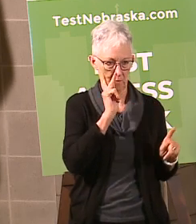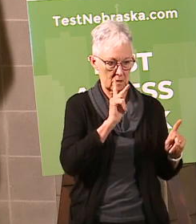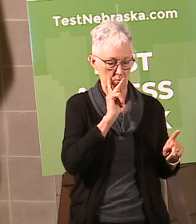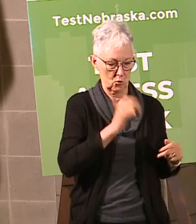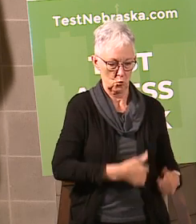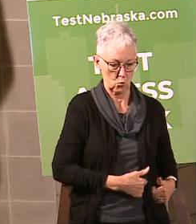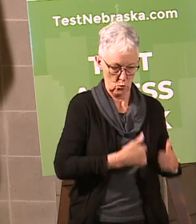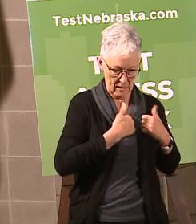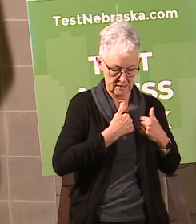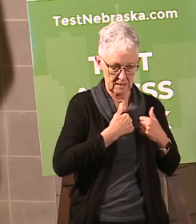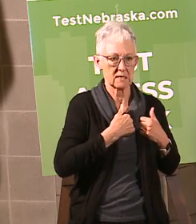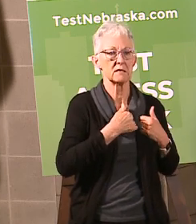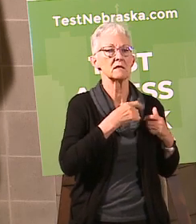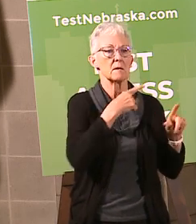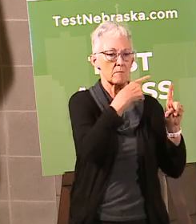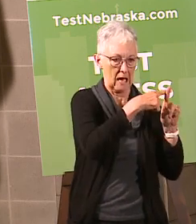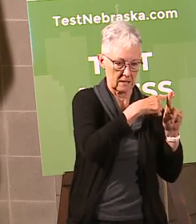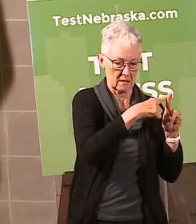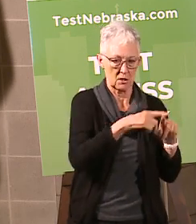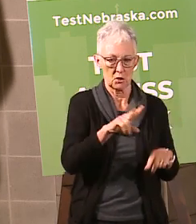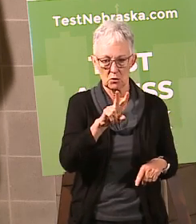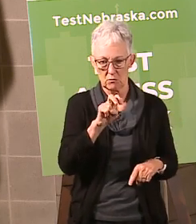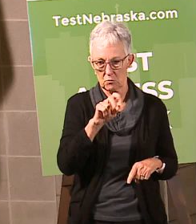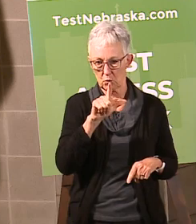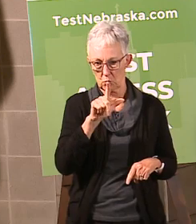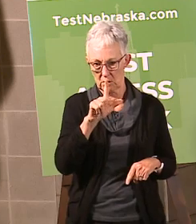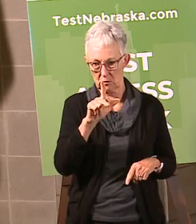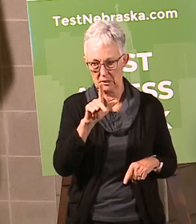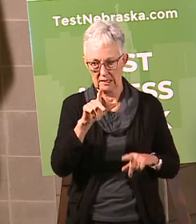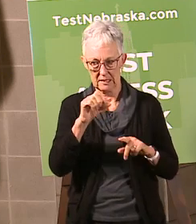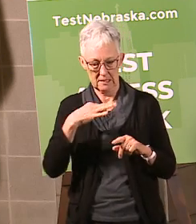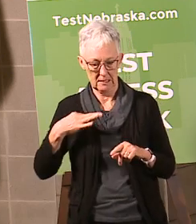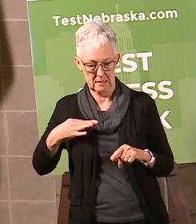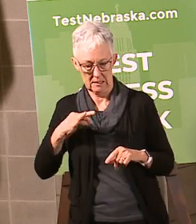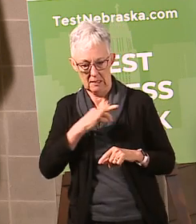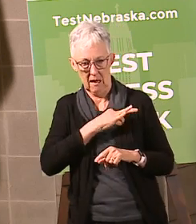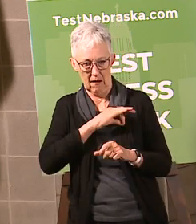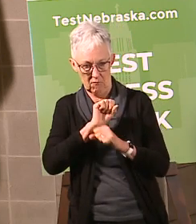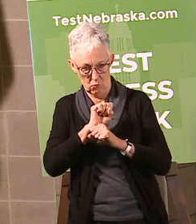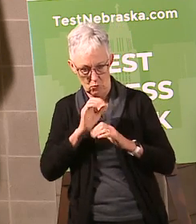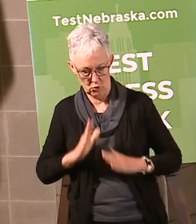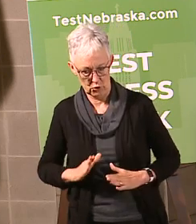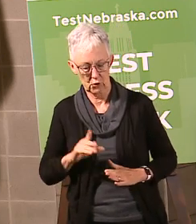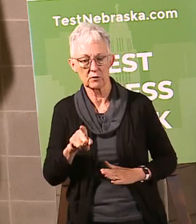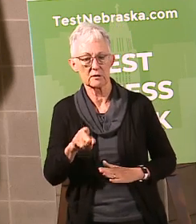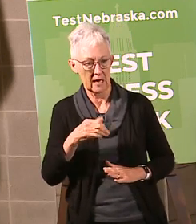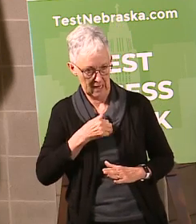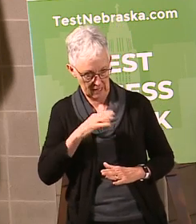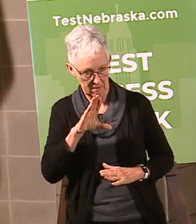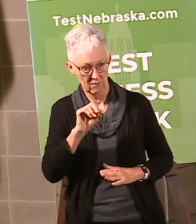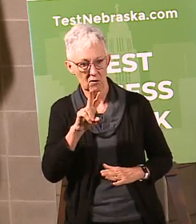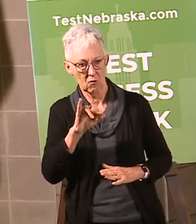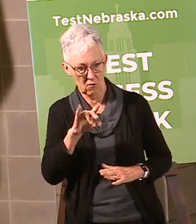of 223 staff members at these facilities tested positive, and 73 deaths at these